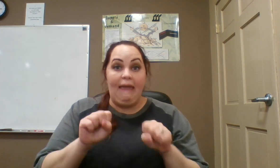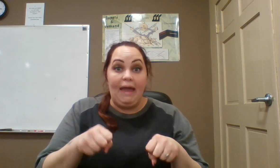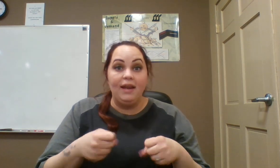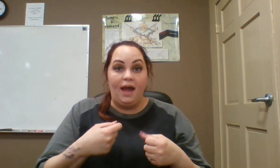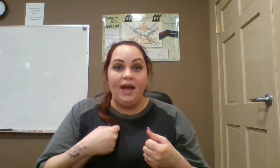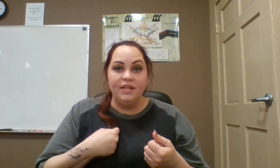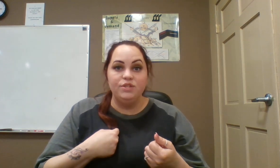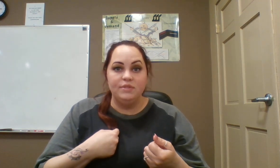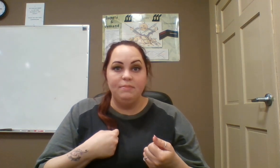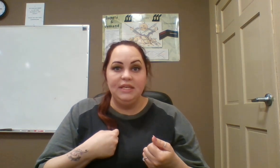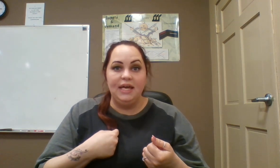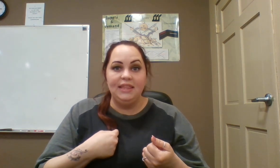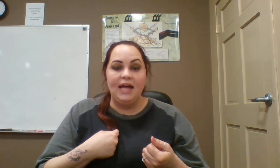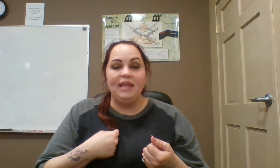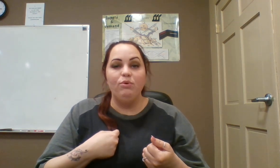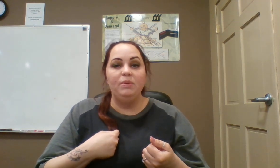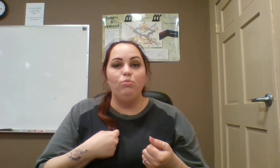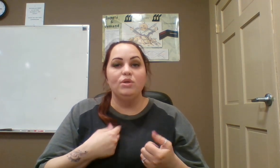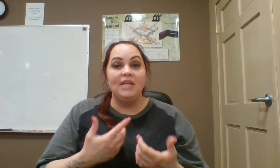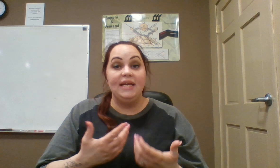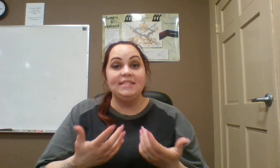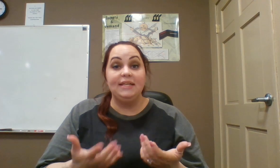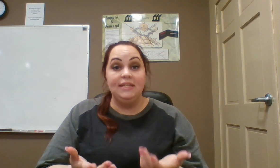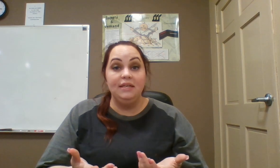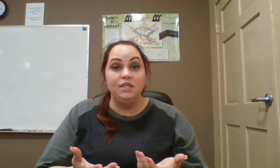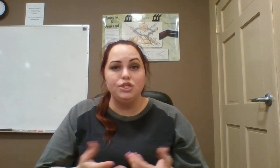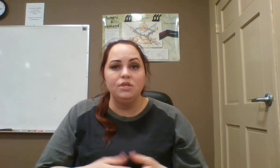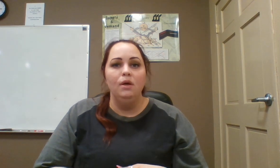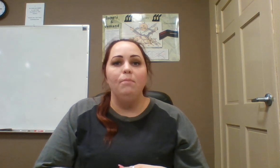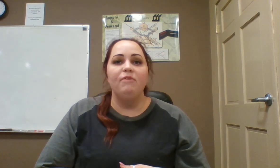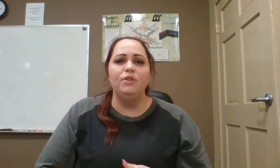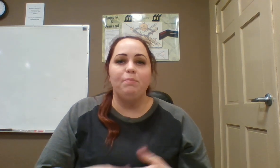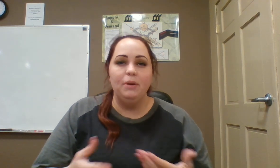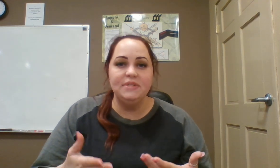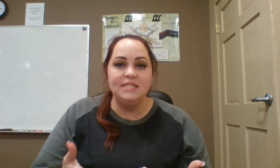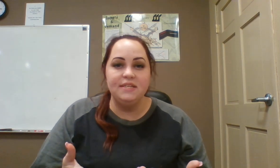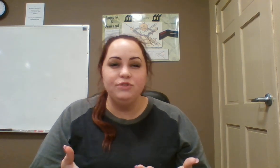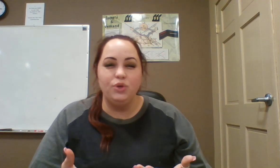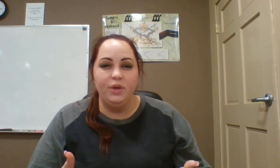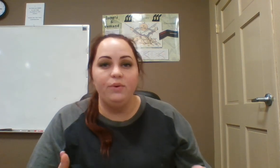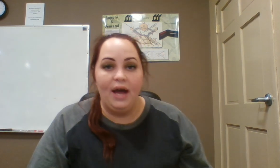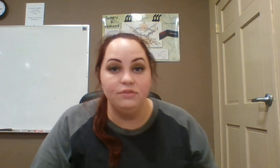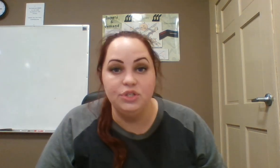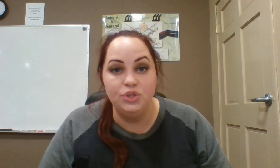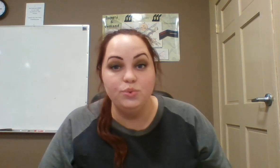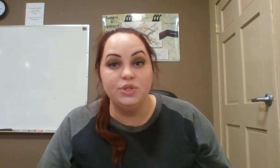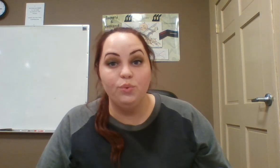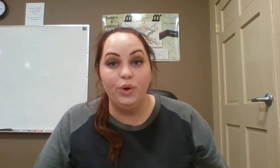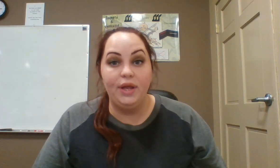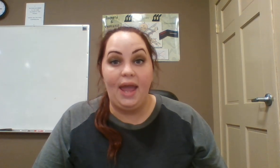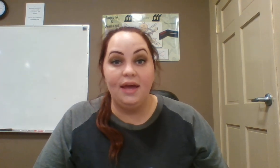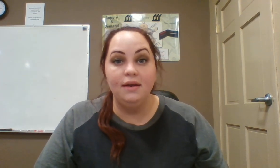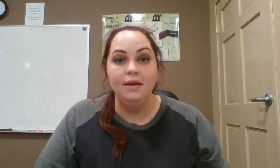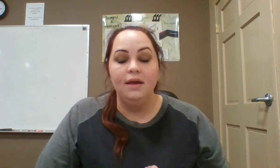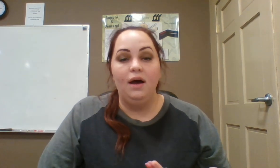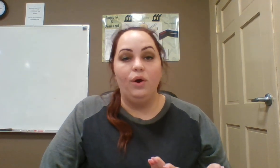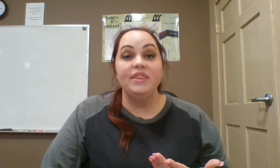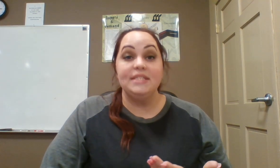can I do something like that? That would be more sign exact English. But for the purposes of showing you how to use the word can or the